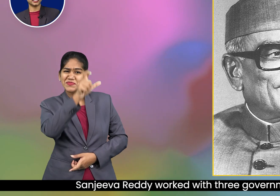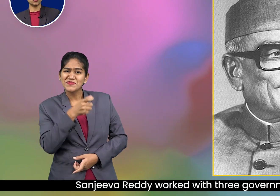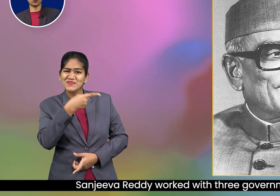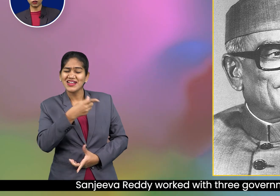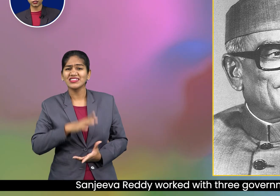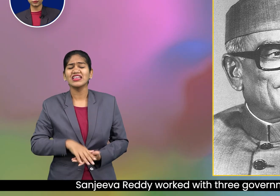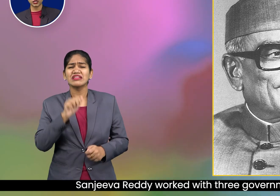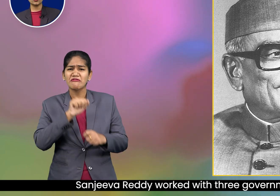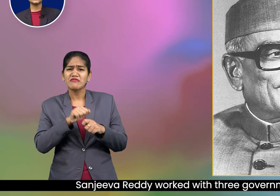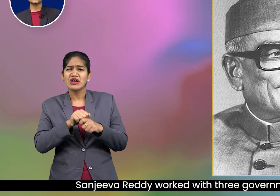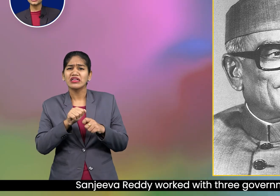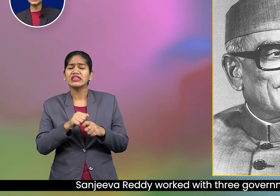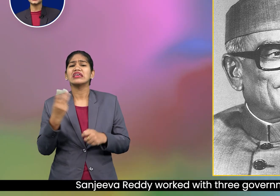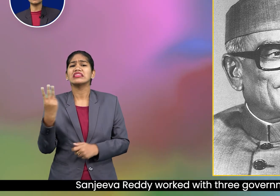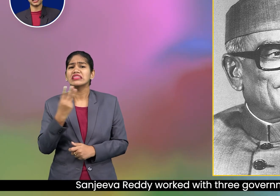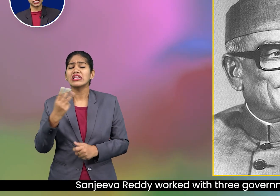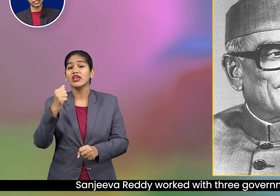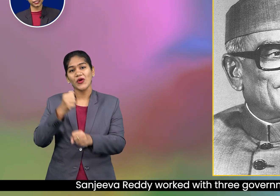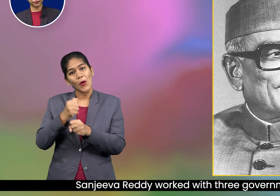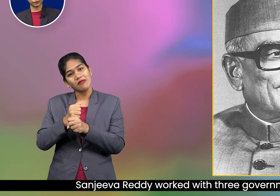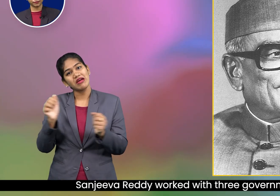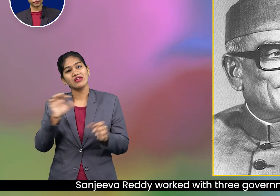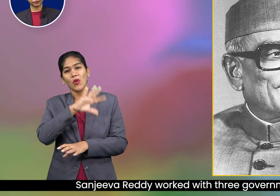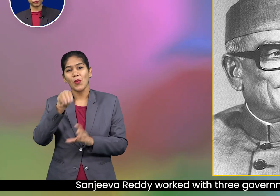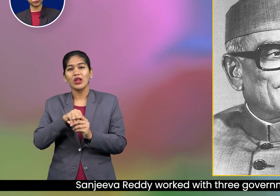Sanjeev Reddy worked with 3 governments